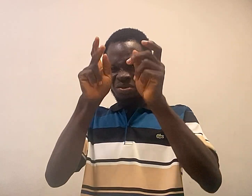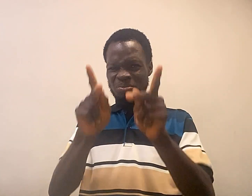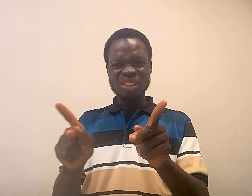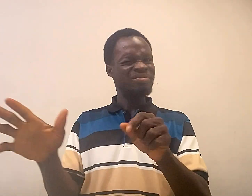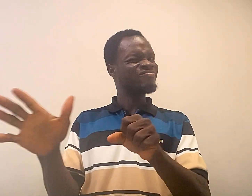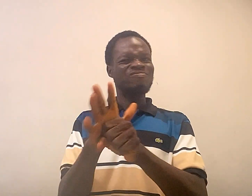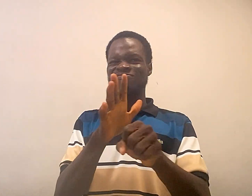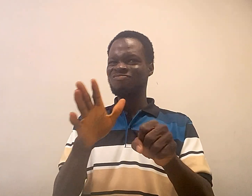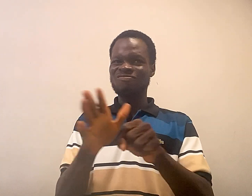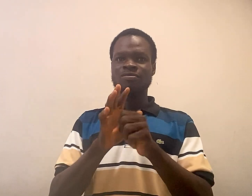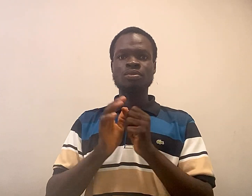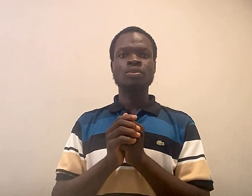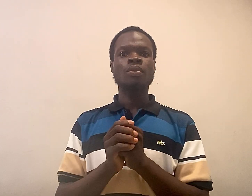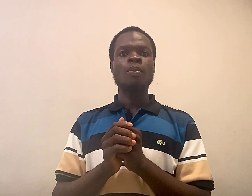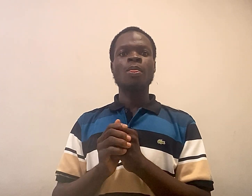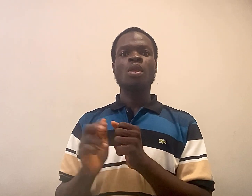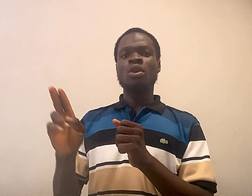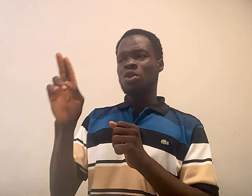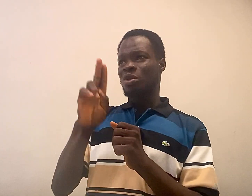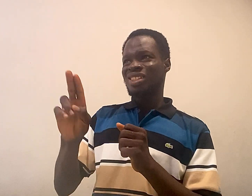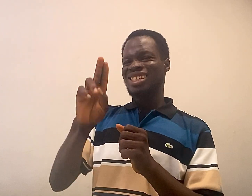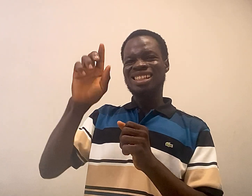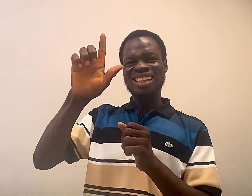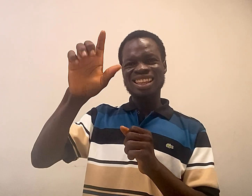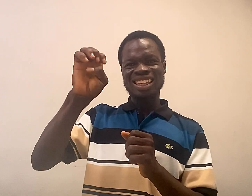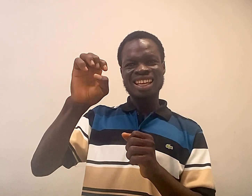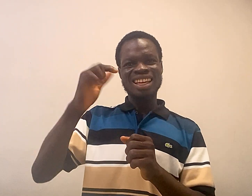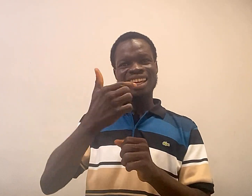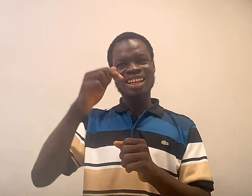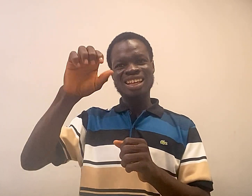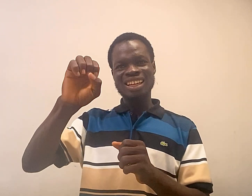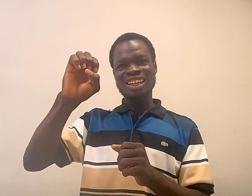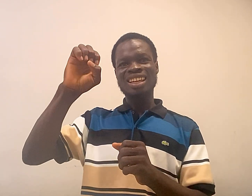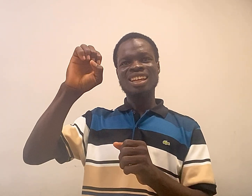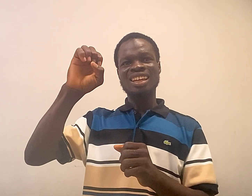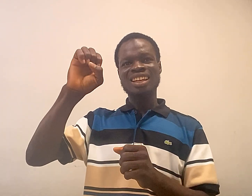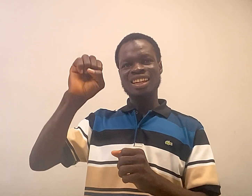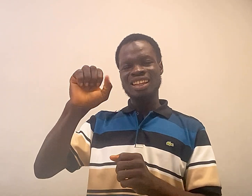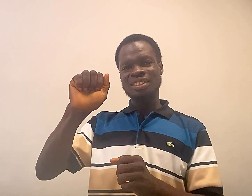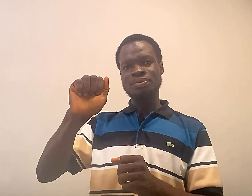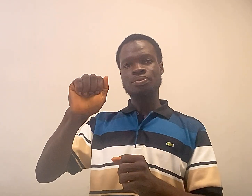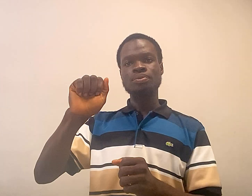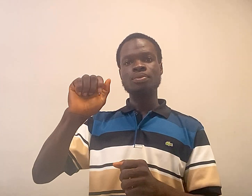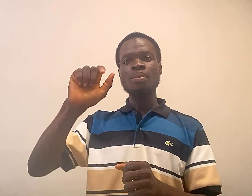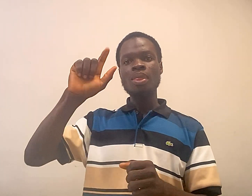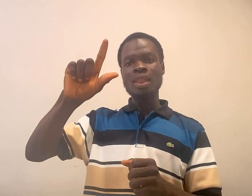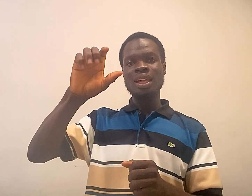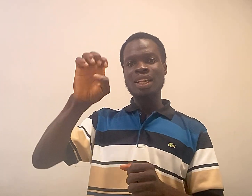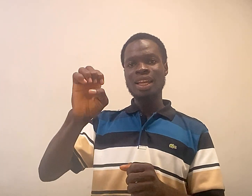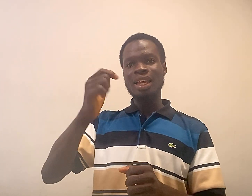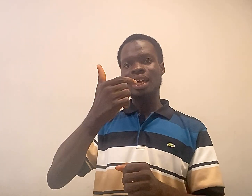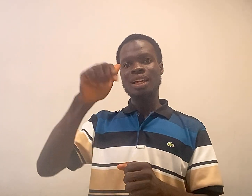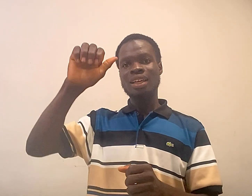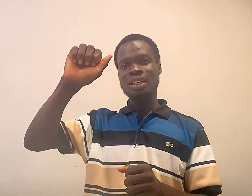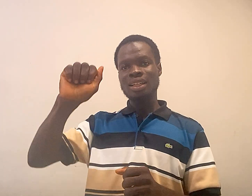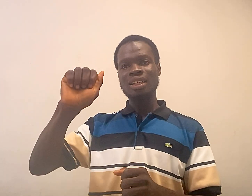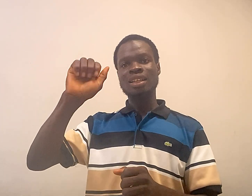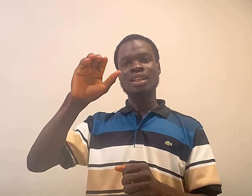You think legacy is loud. It isn't. It's built in quiet hours, when no one's